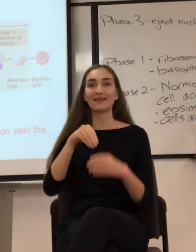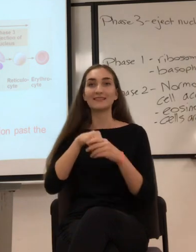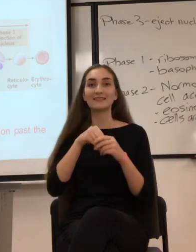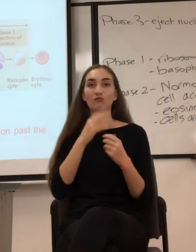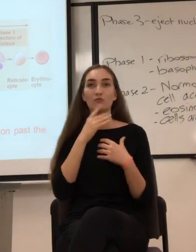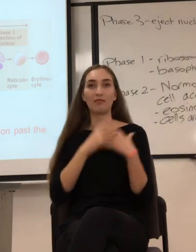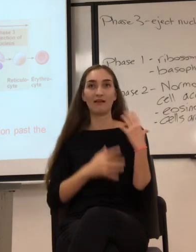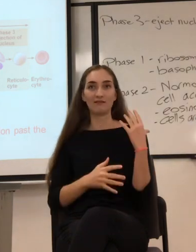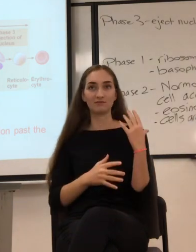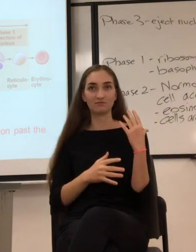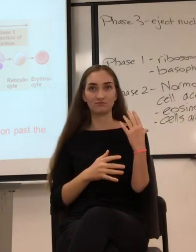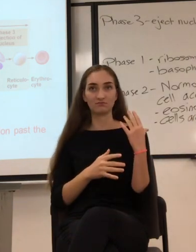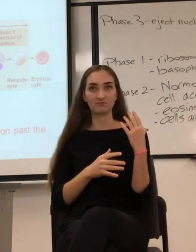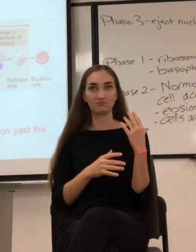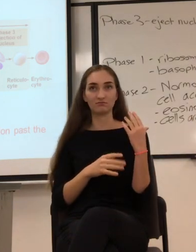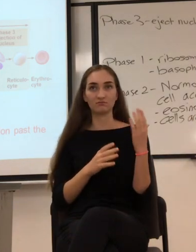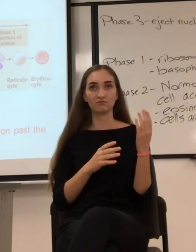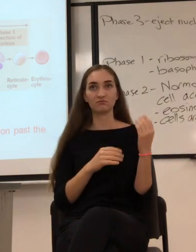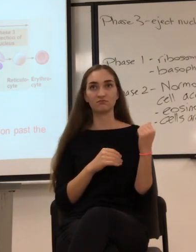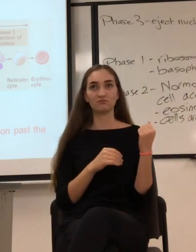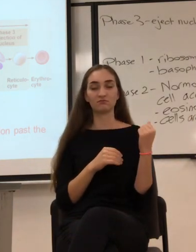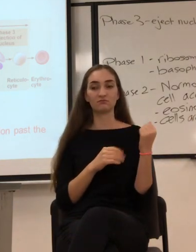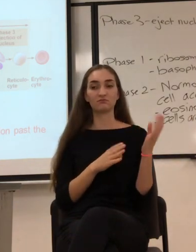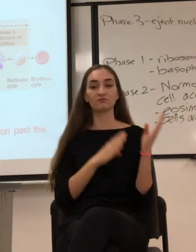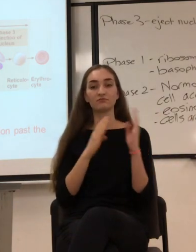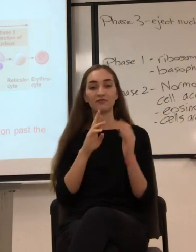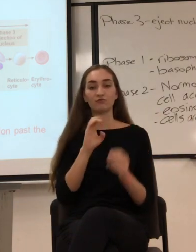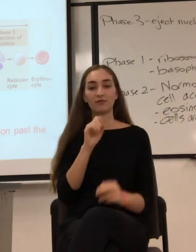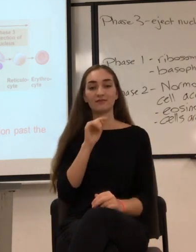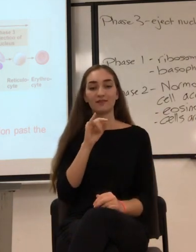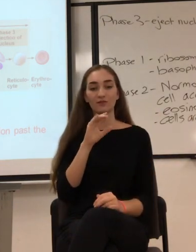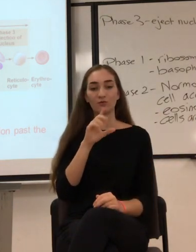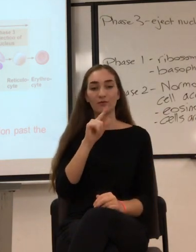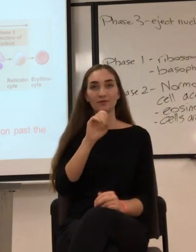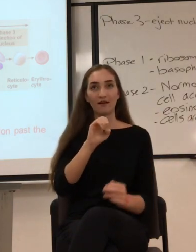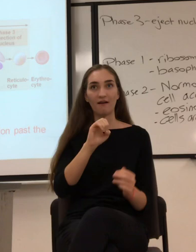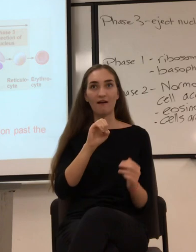So it goes reticulocyte, and then the sinusoidal capillaries get into the blood.